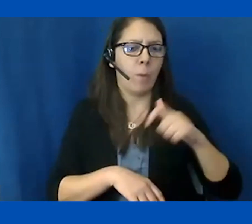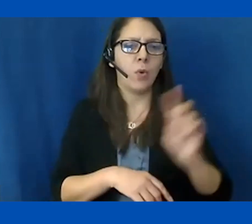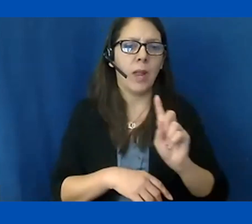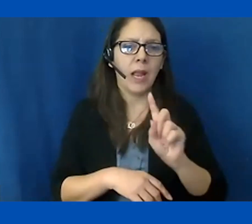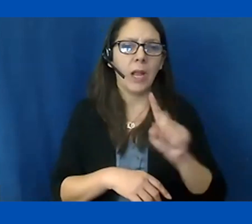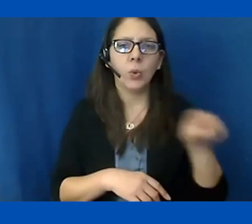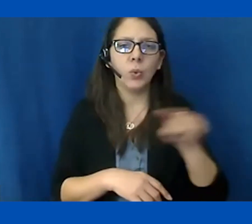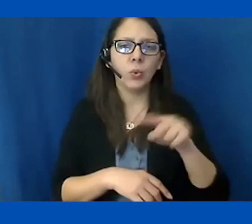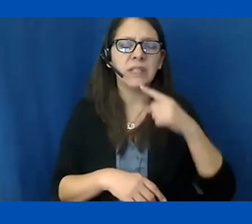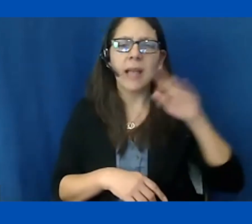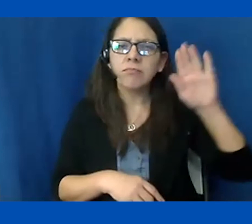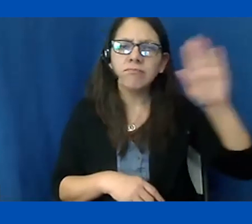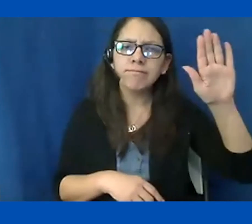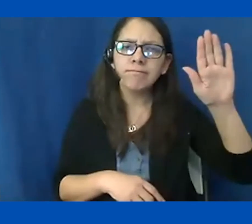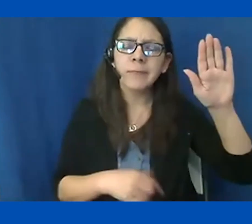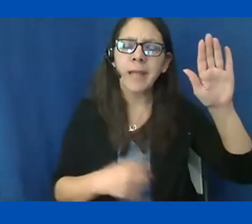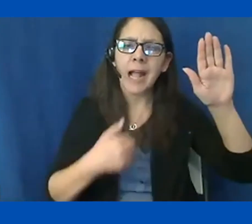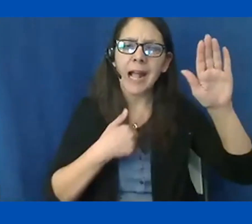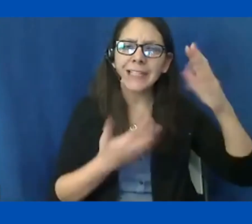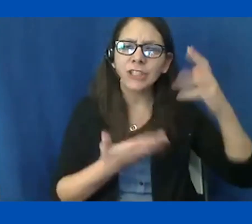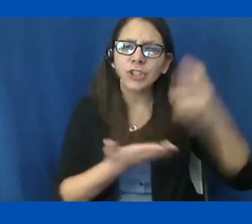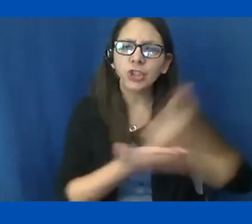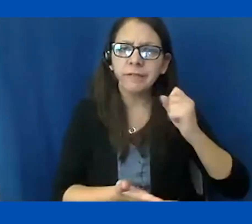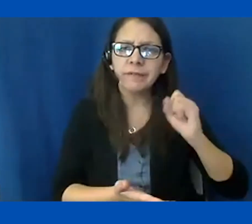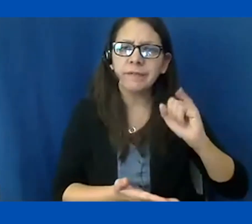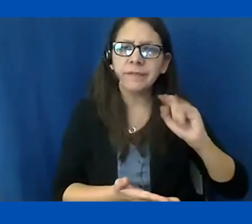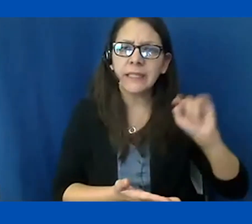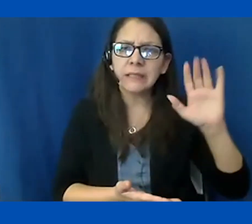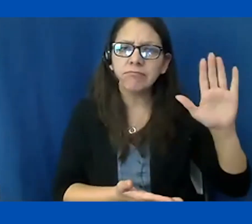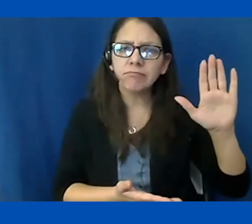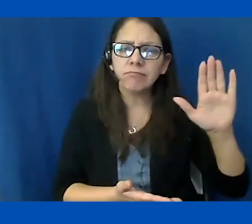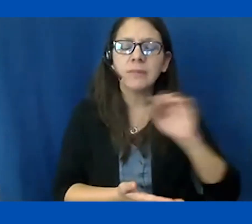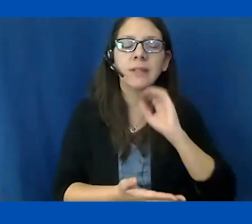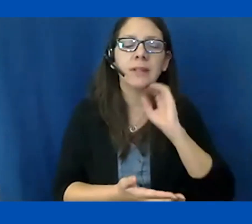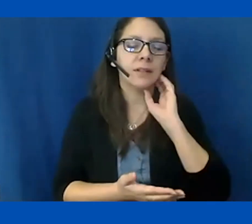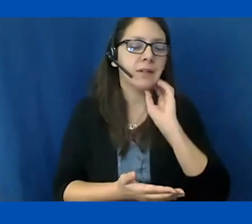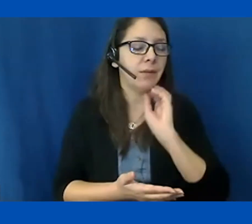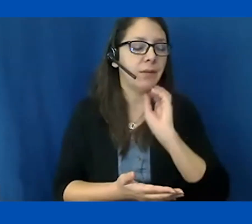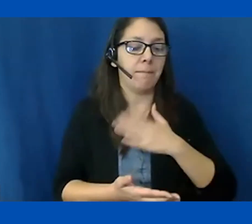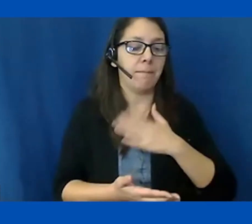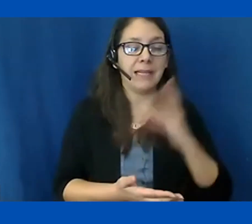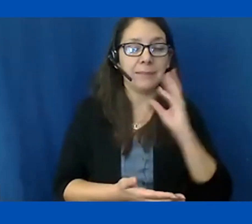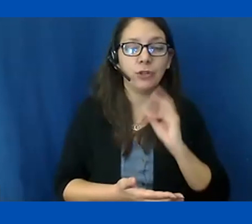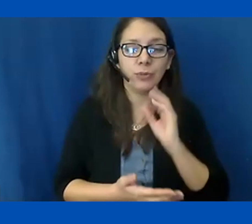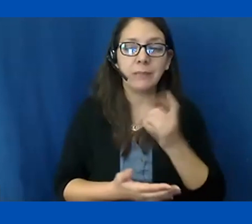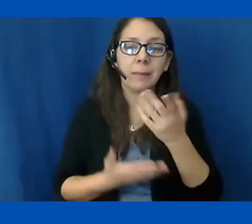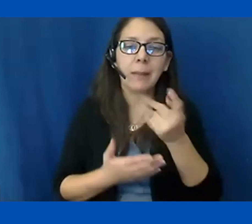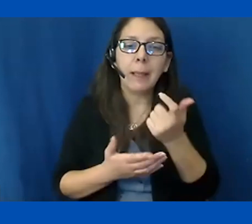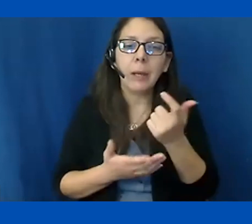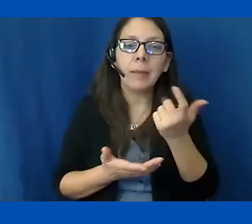that I've noticed times have been more subtle for me. So it doesn't come down to these hard,